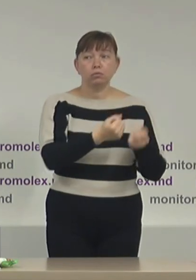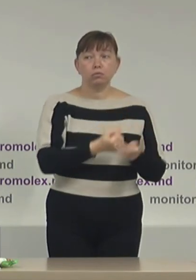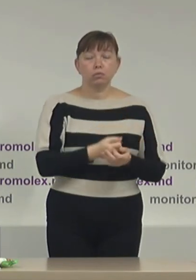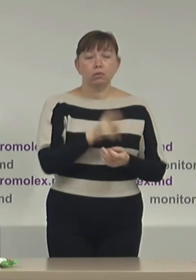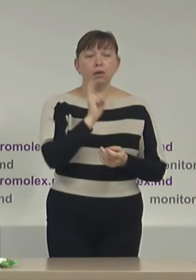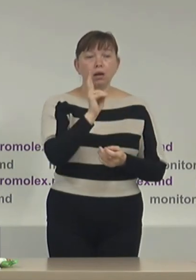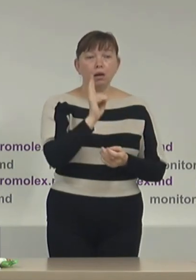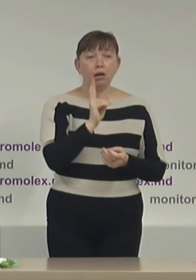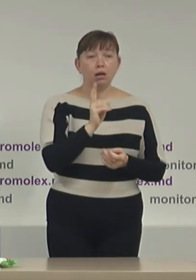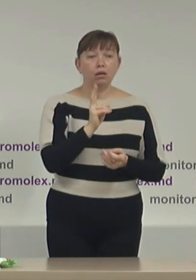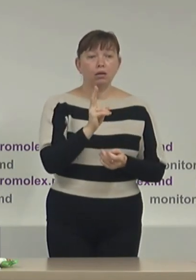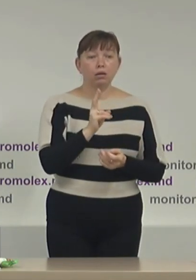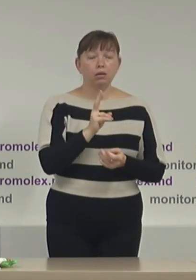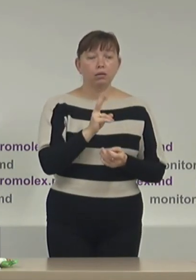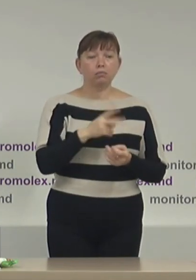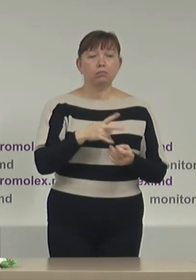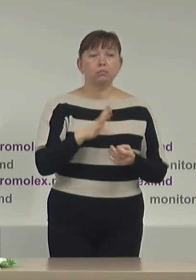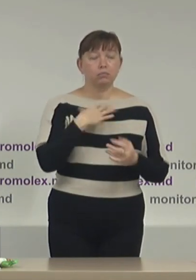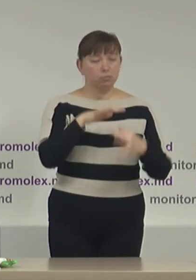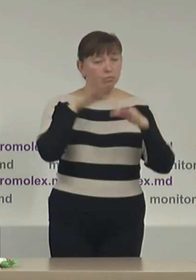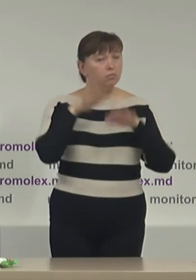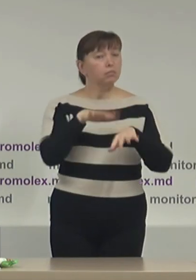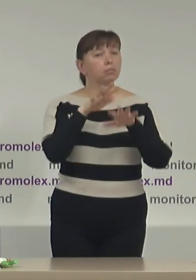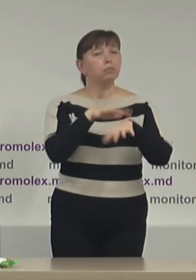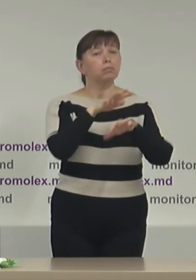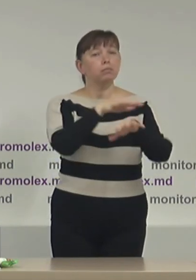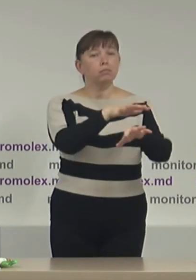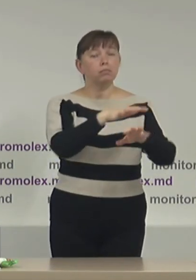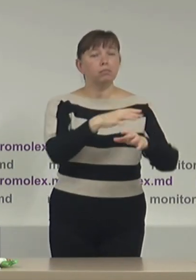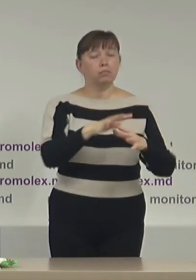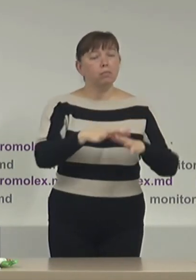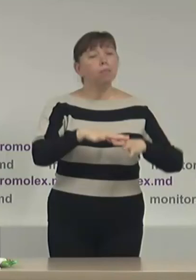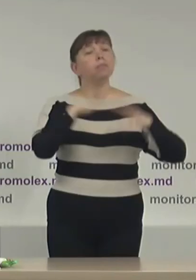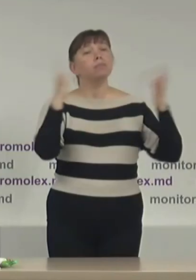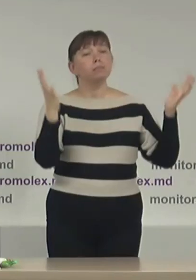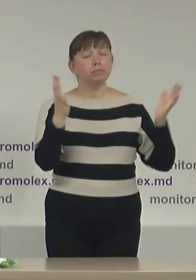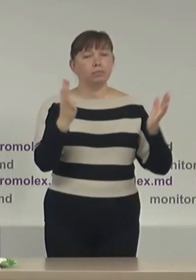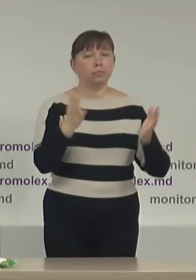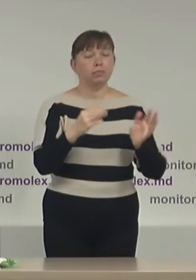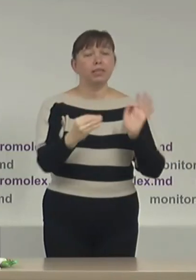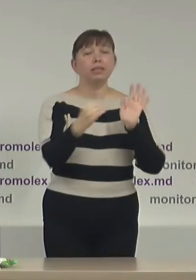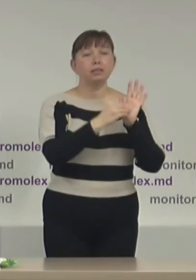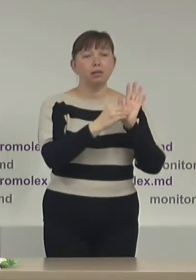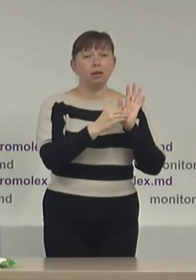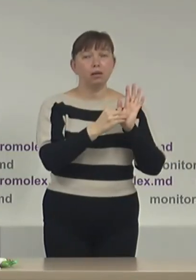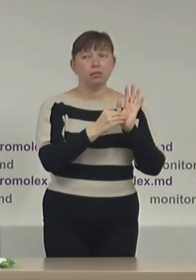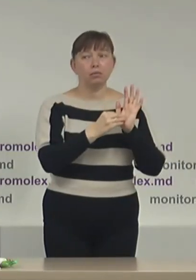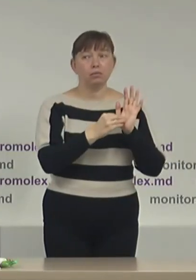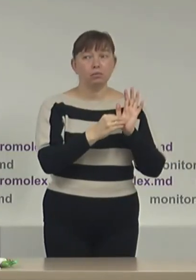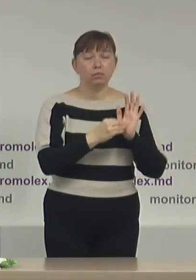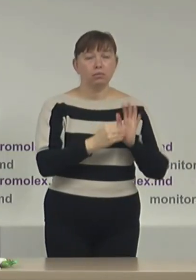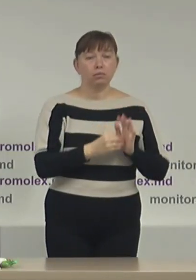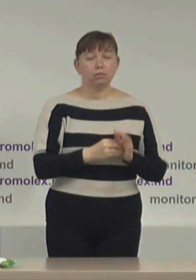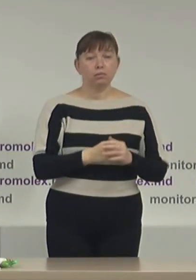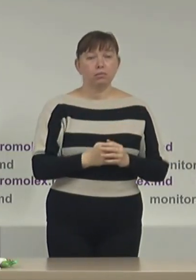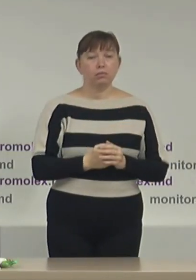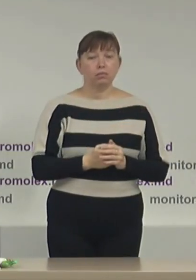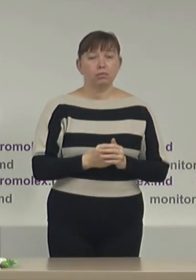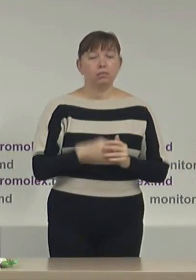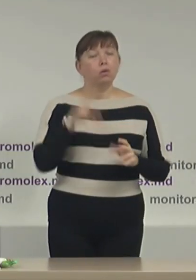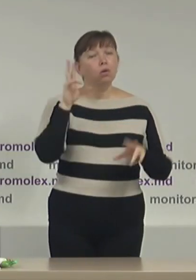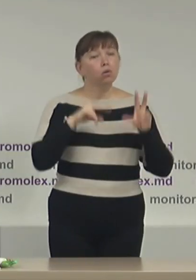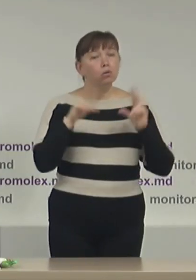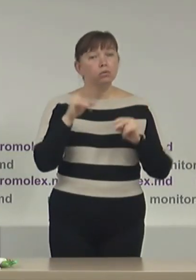now by supporters of the Party of Socialists, because now they have a march involving more than